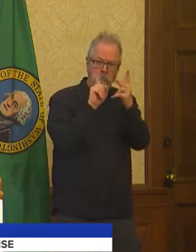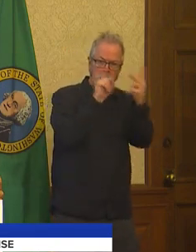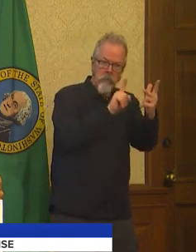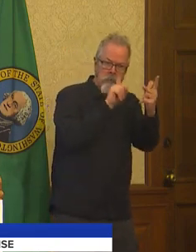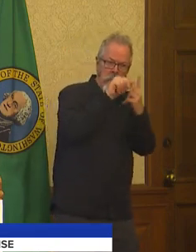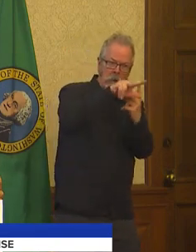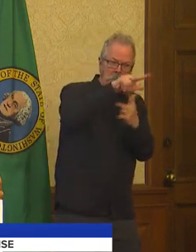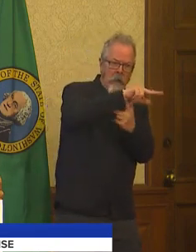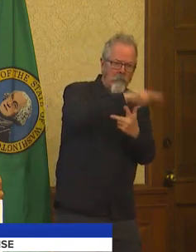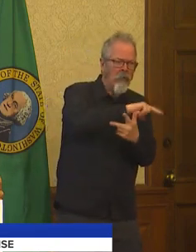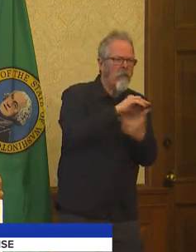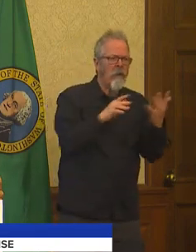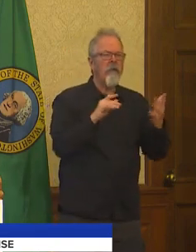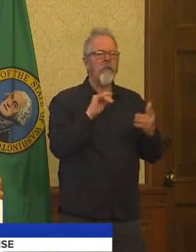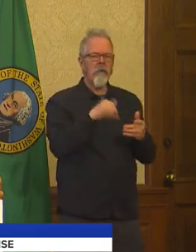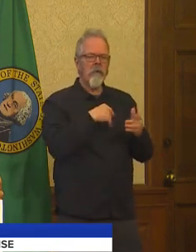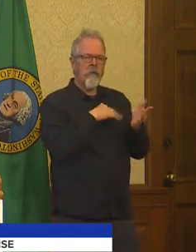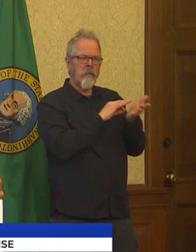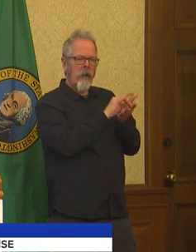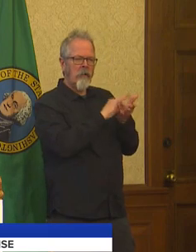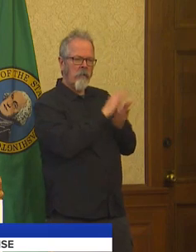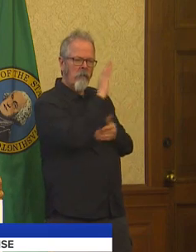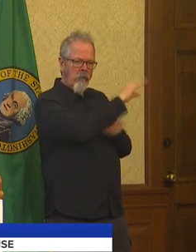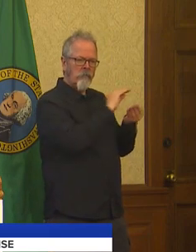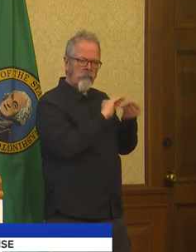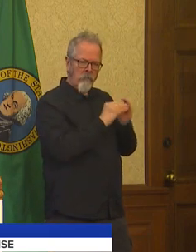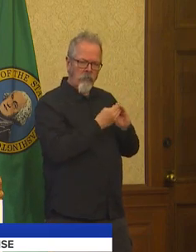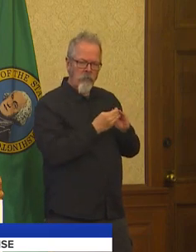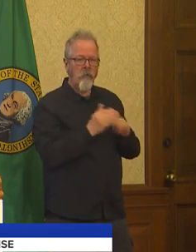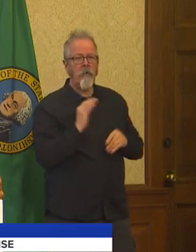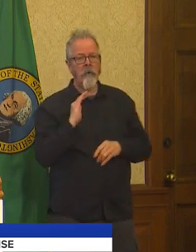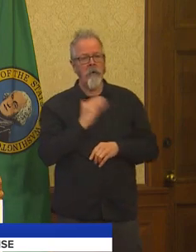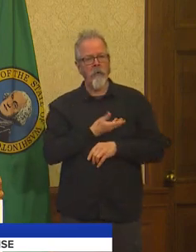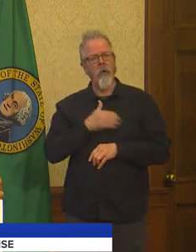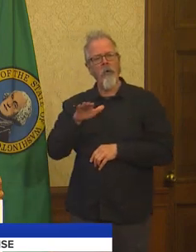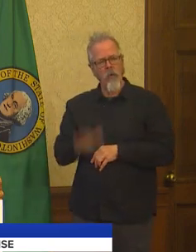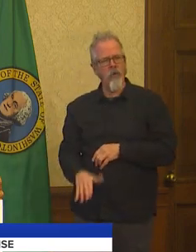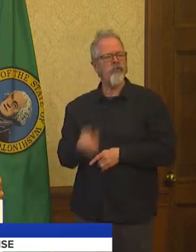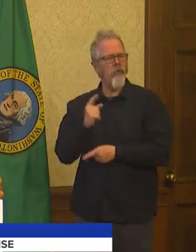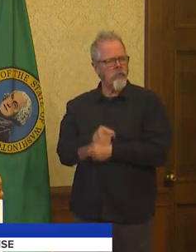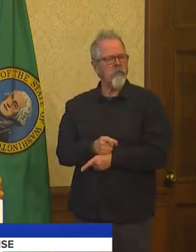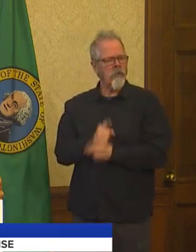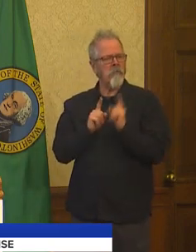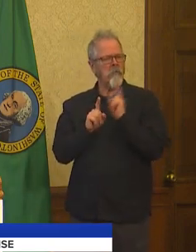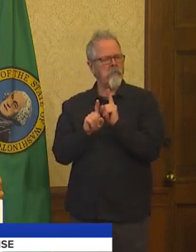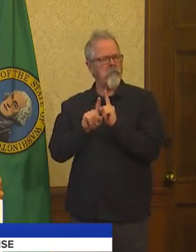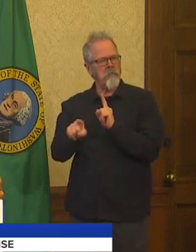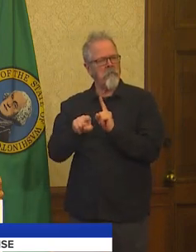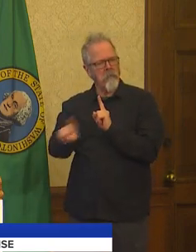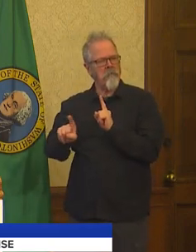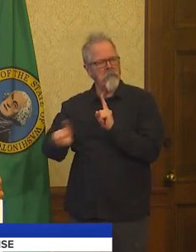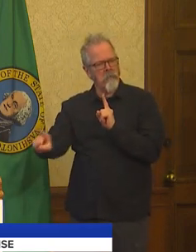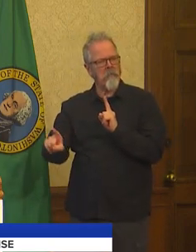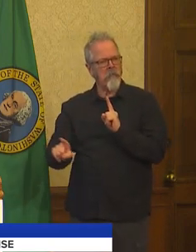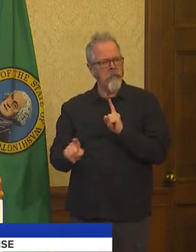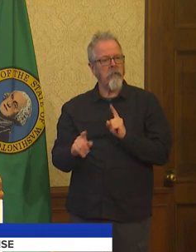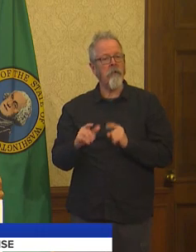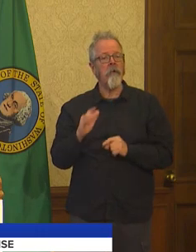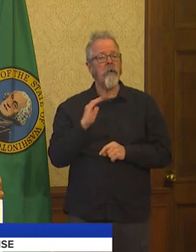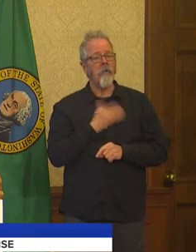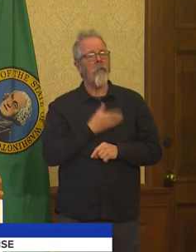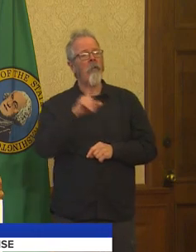we were given was just maybe below 1, just for King County. We do not have a